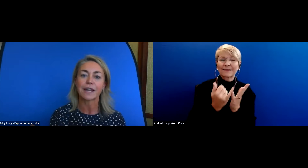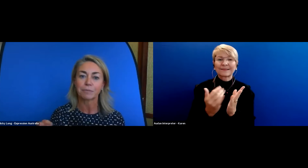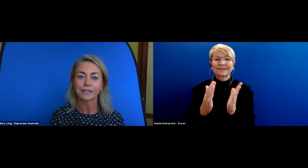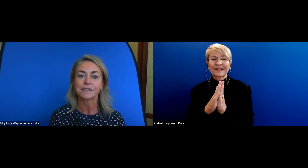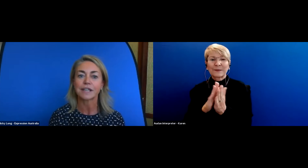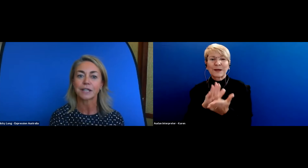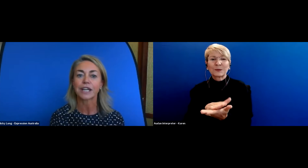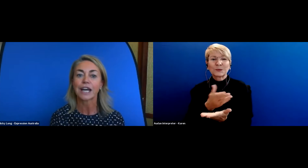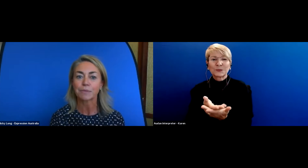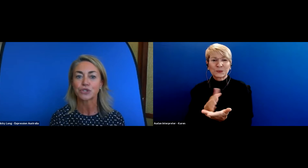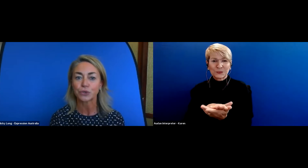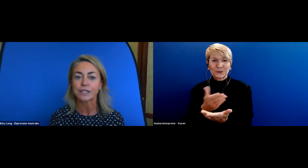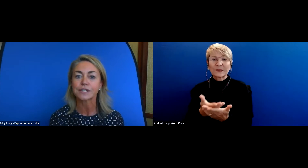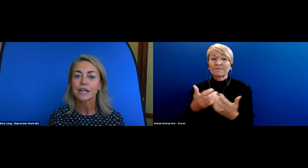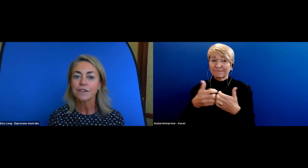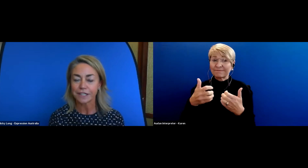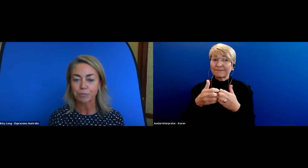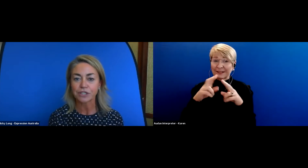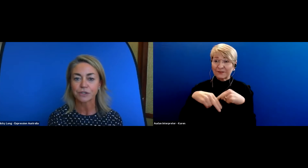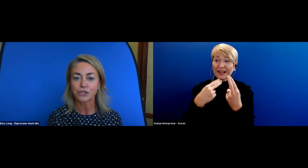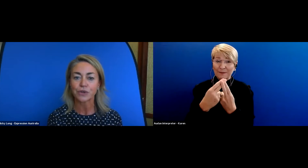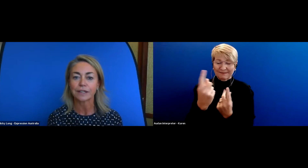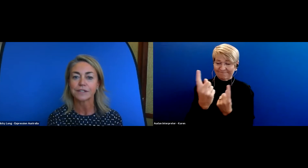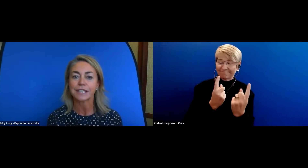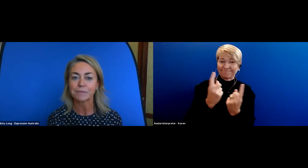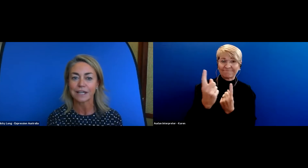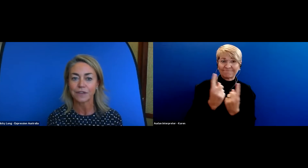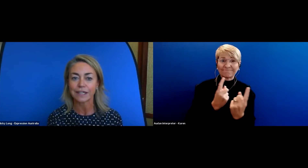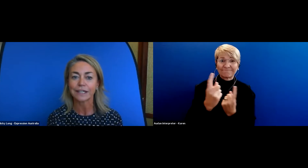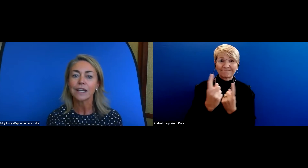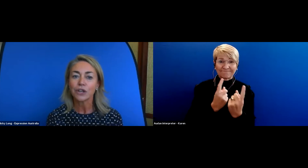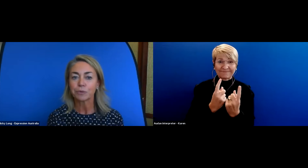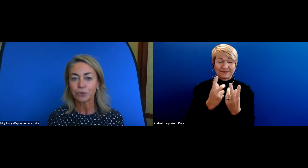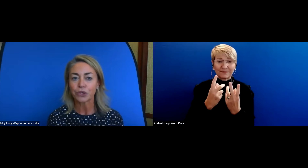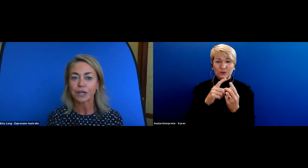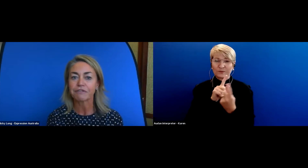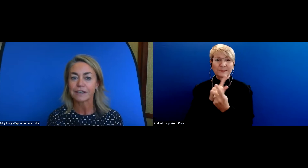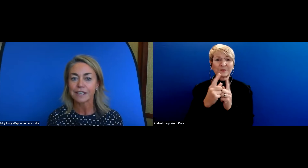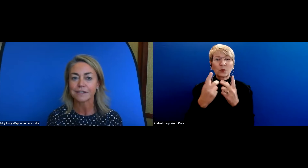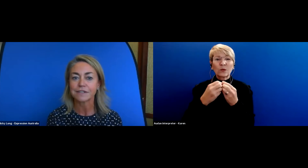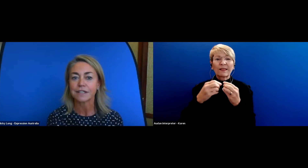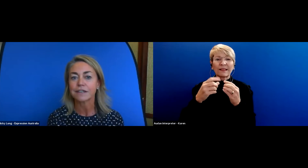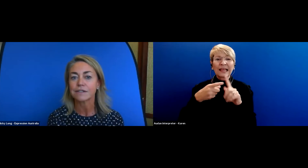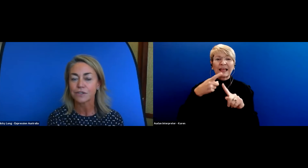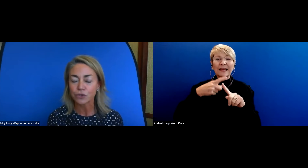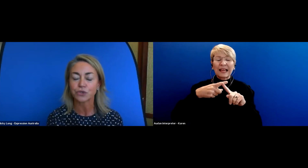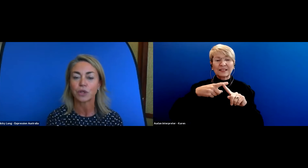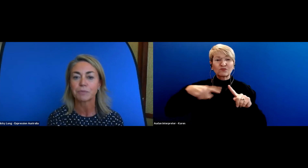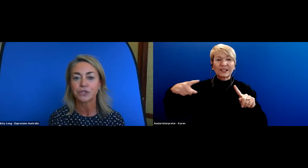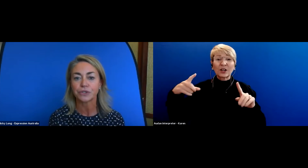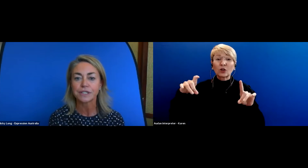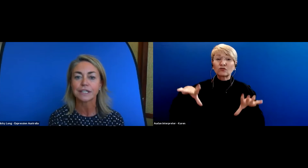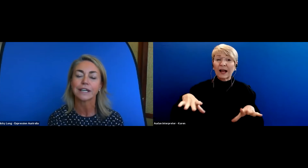many families came and joined the Expression Australia team down there, who put on a fantastic